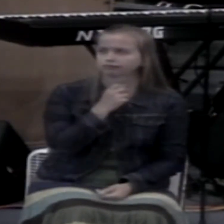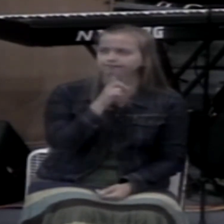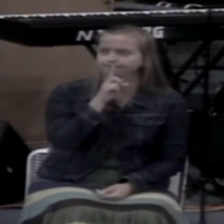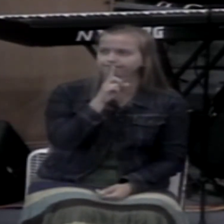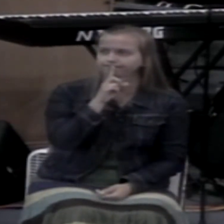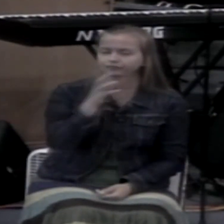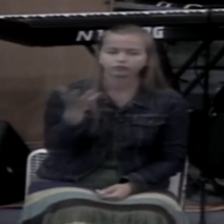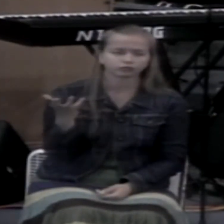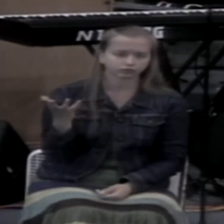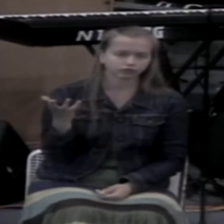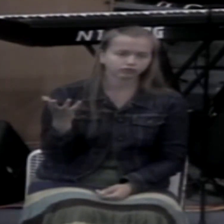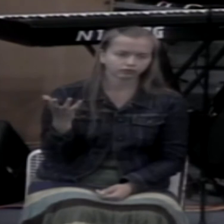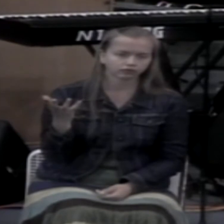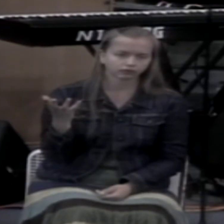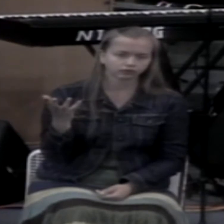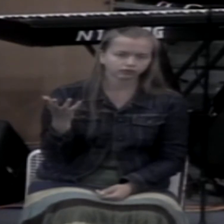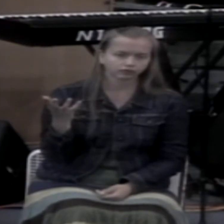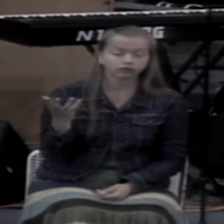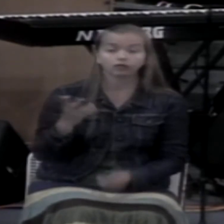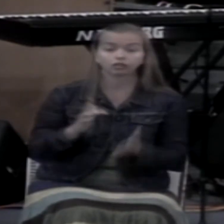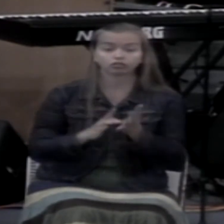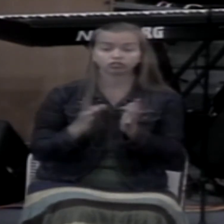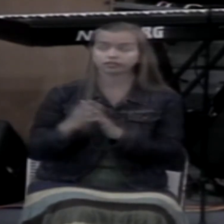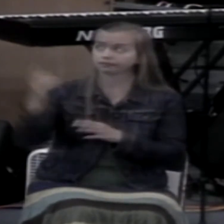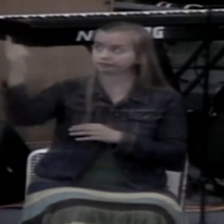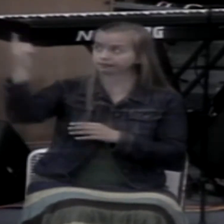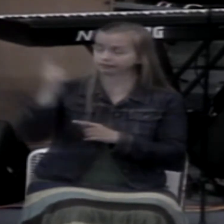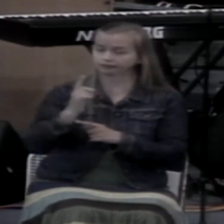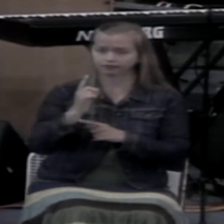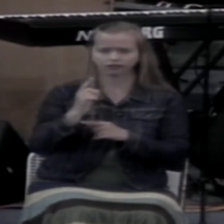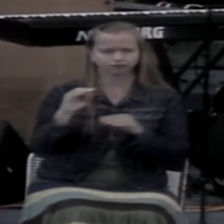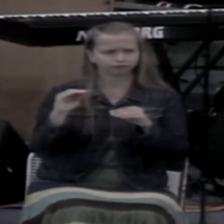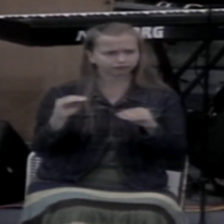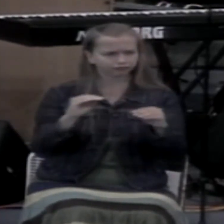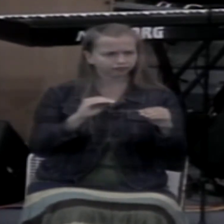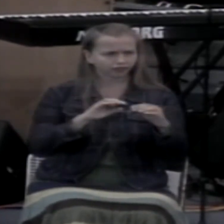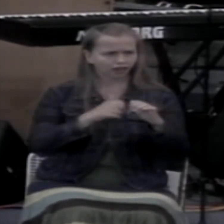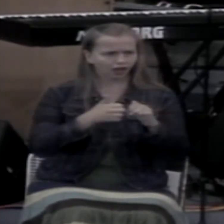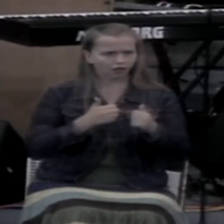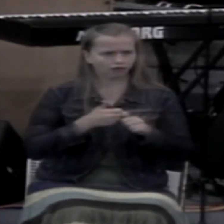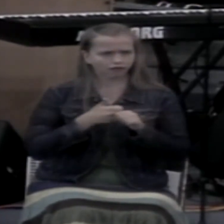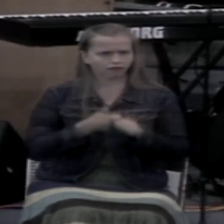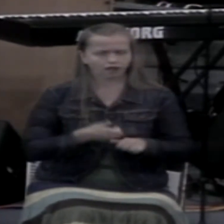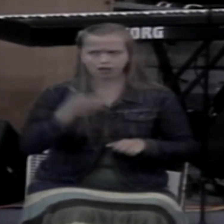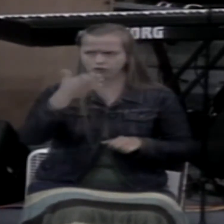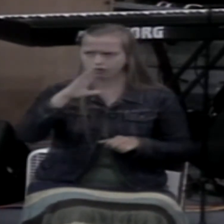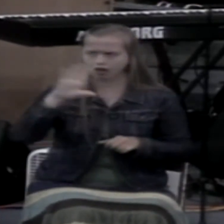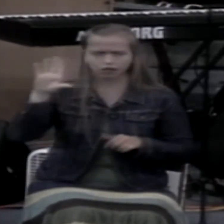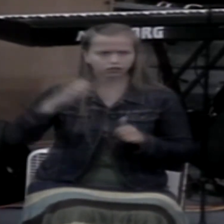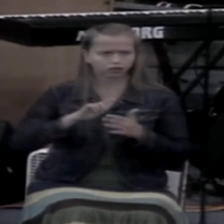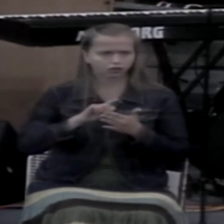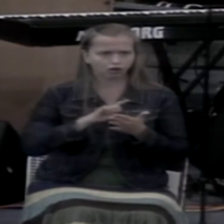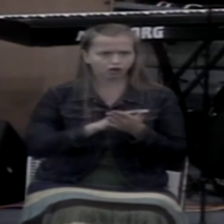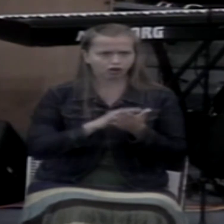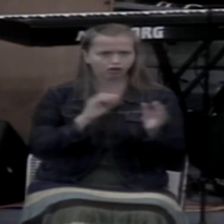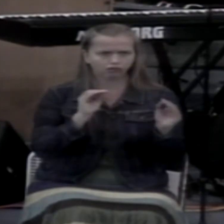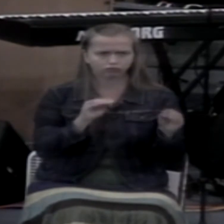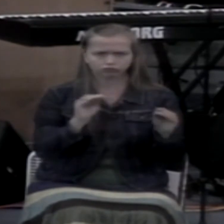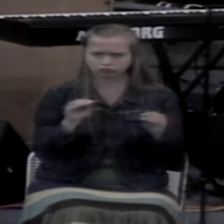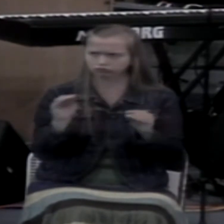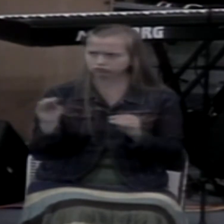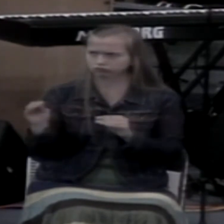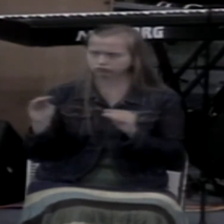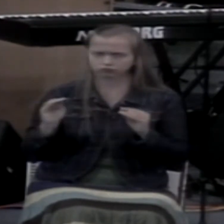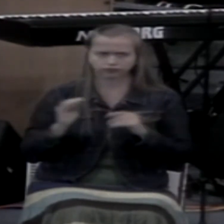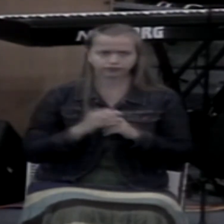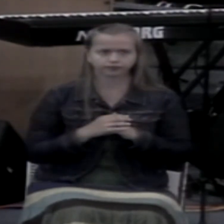We know that he came to seek and save that which was lost, but we'll just take two incidents in his life. When he was 12 years old, they went to the temple, or they went